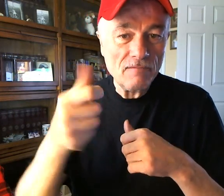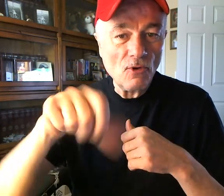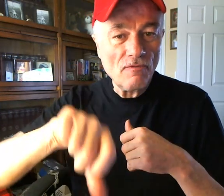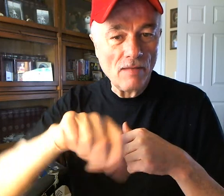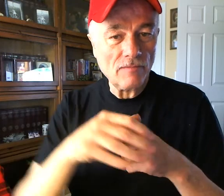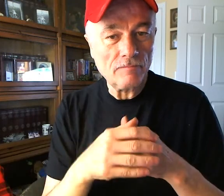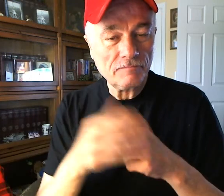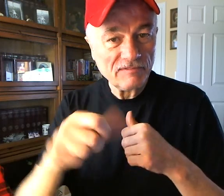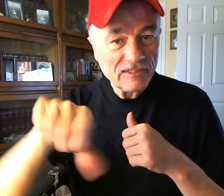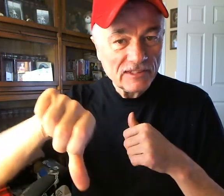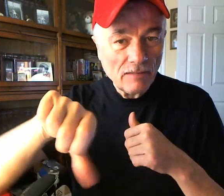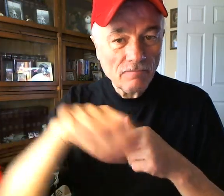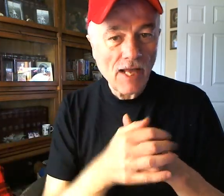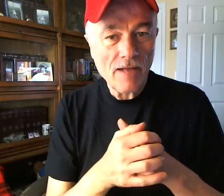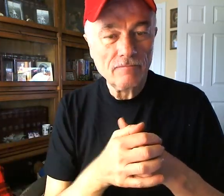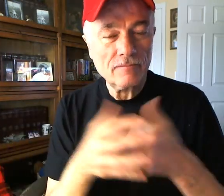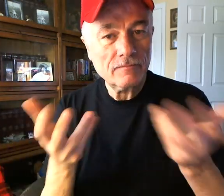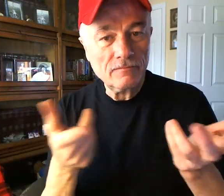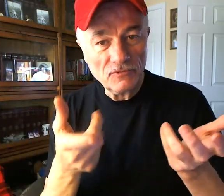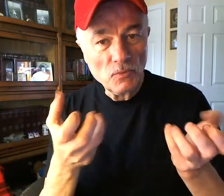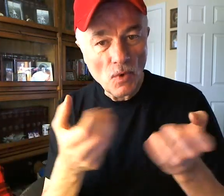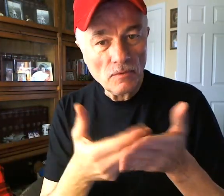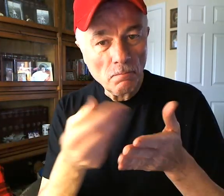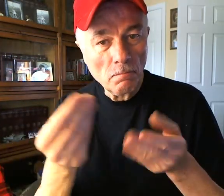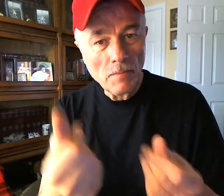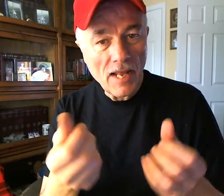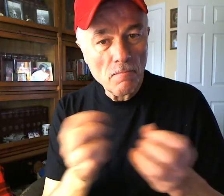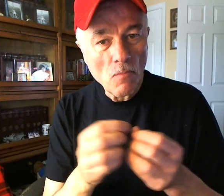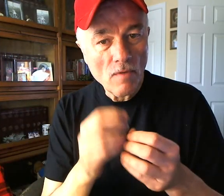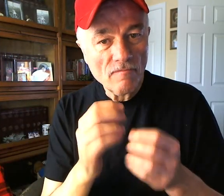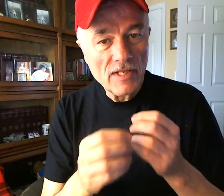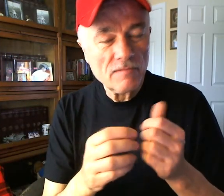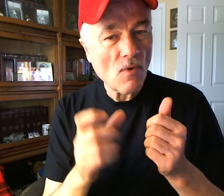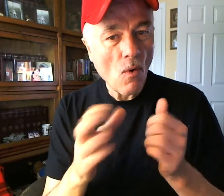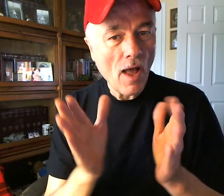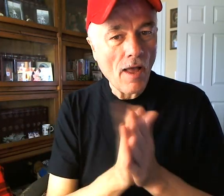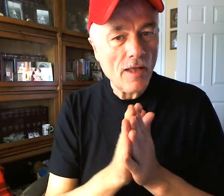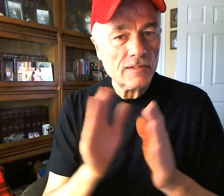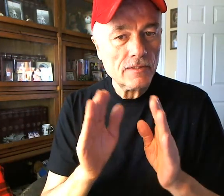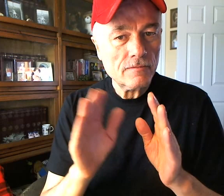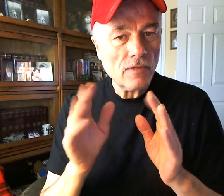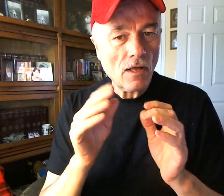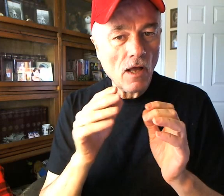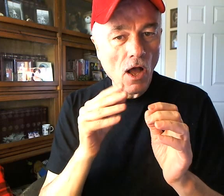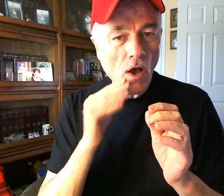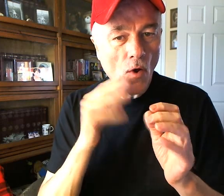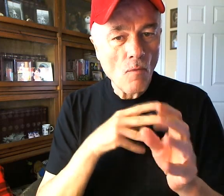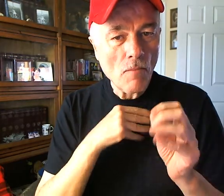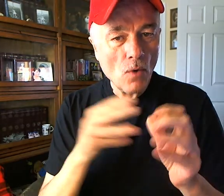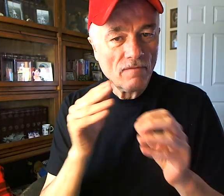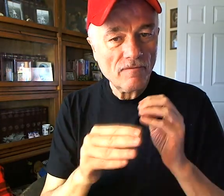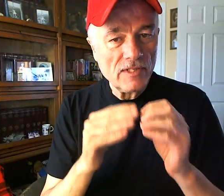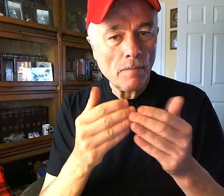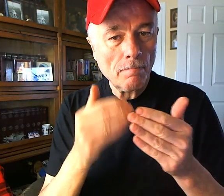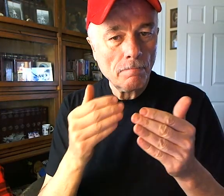seen. And it's sitting on your brand-new shag rug. This is actually 4 smaller mats that I sewed